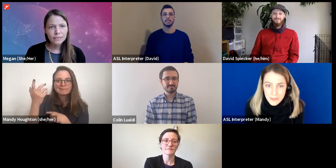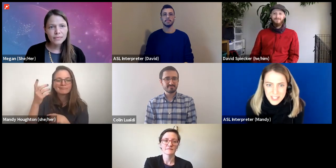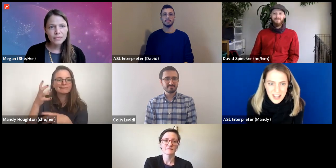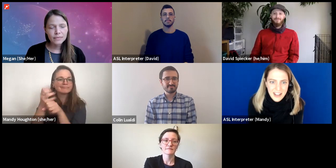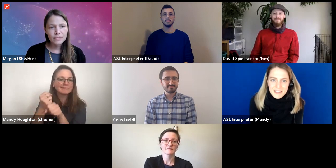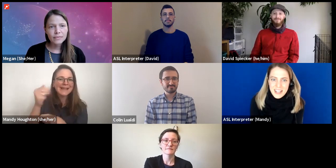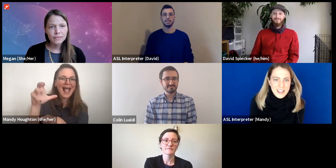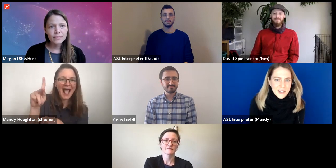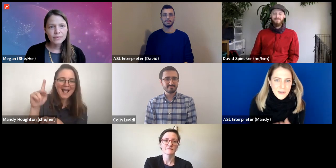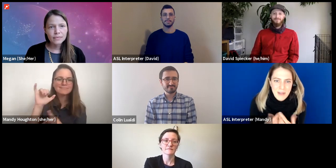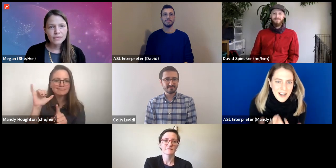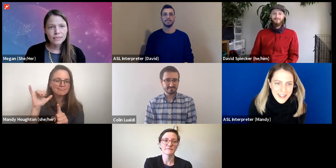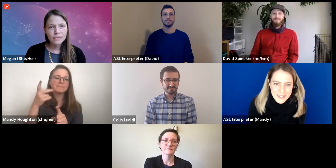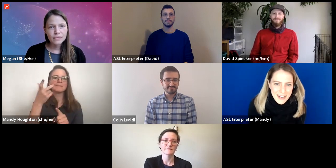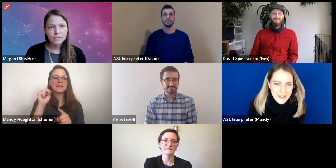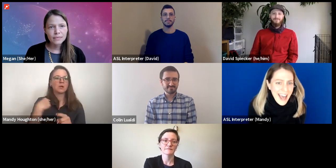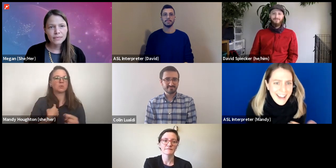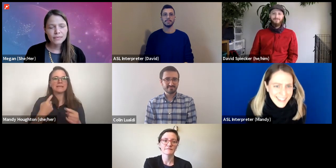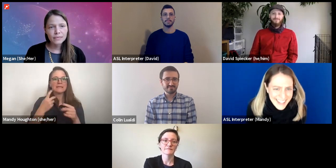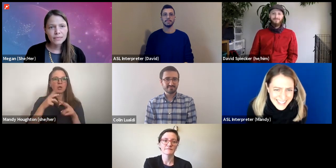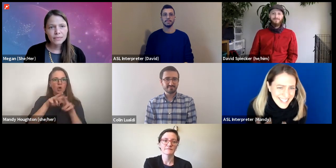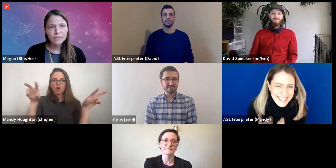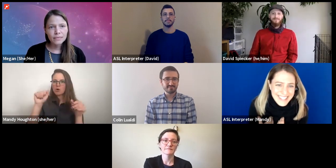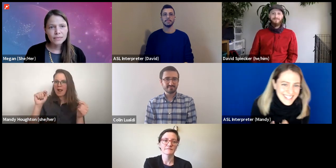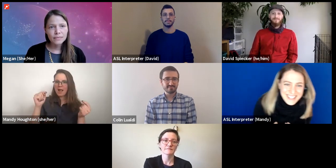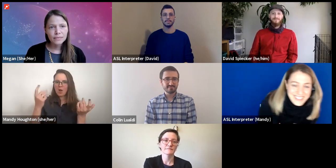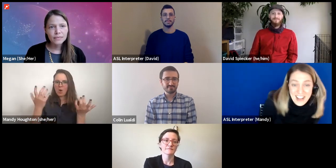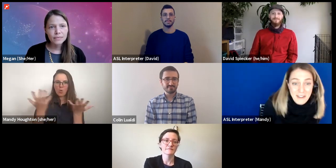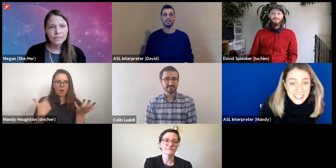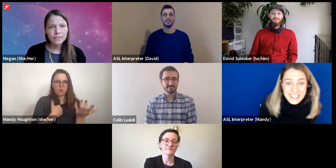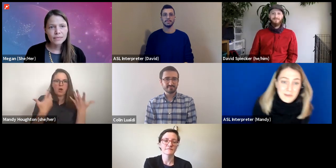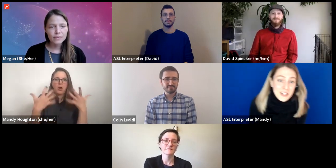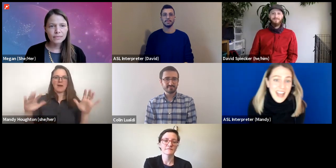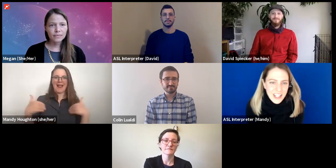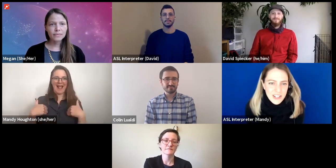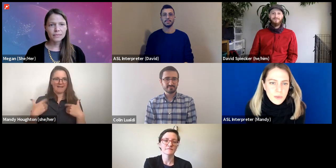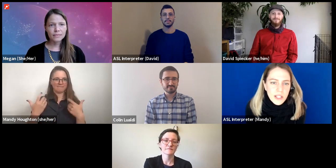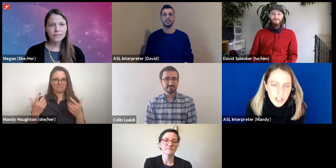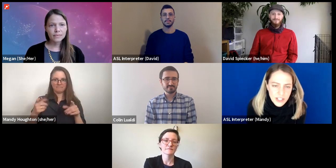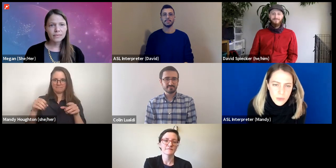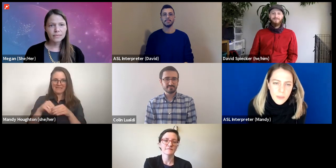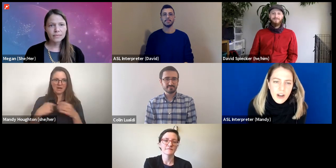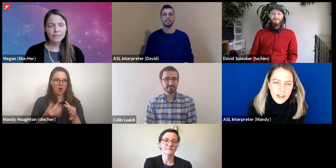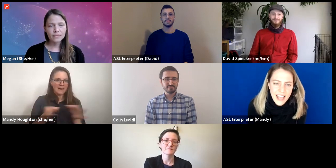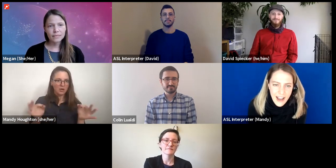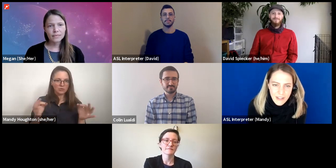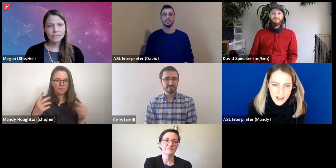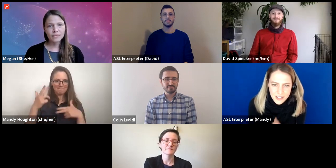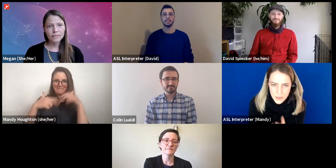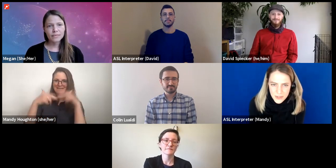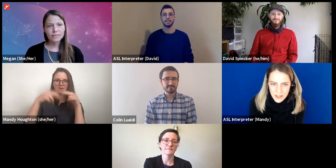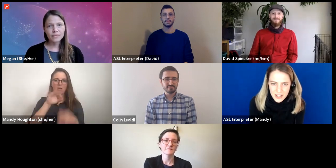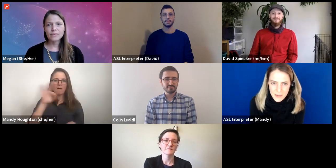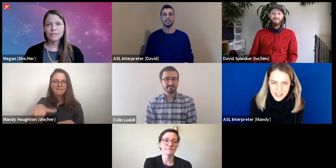the sign, kind of a hack and it's not really conceptually accurate? So we look into what we already have